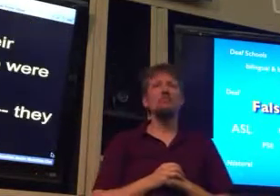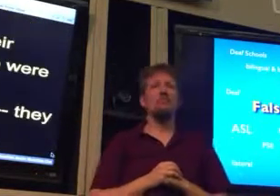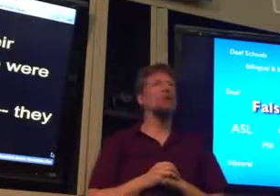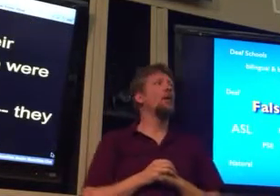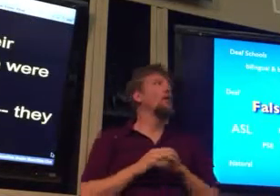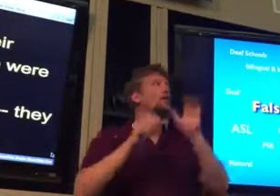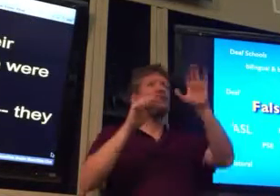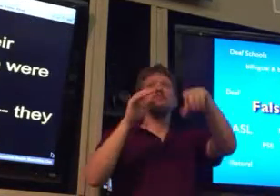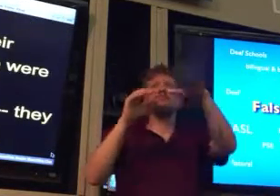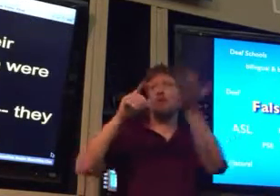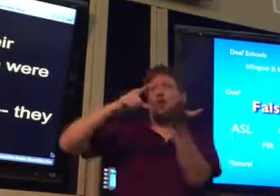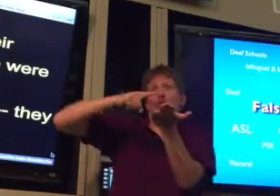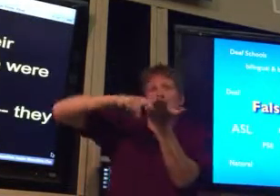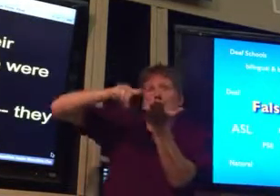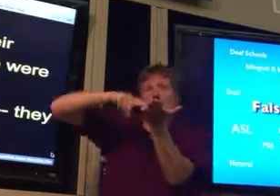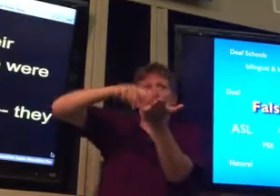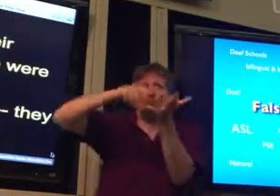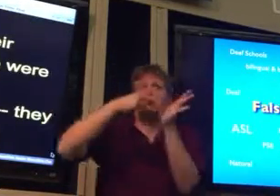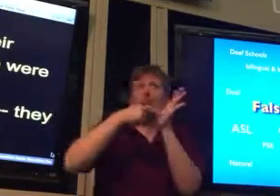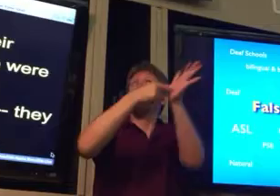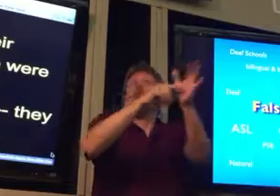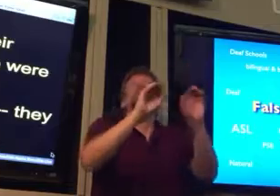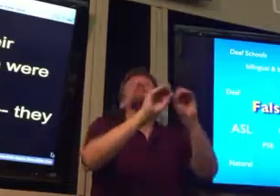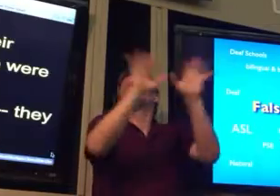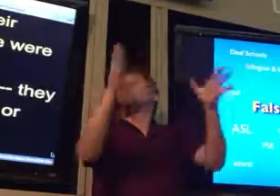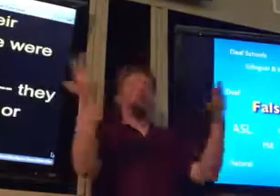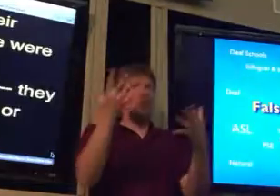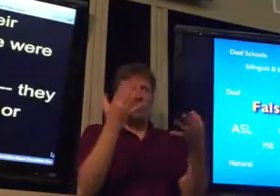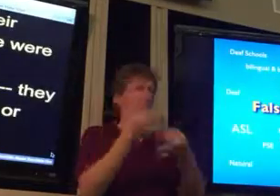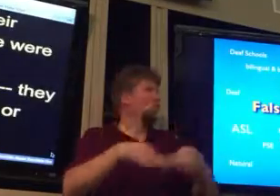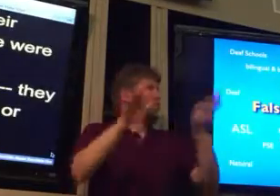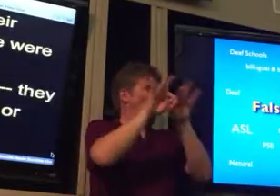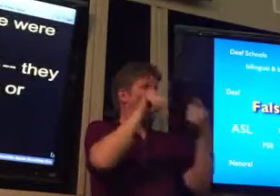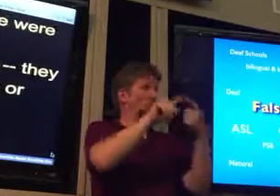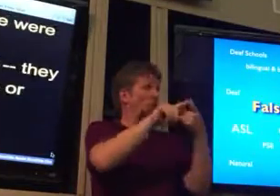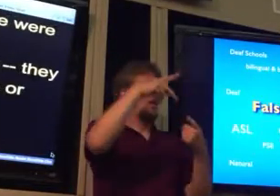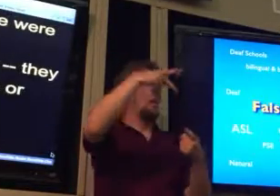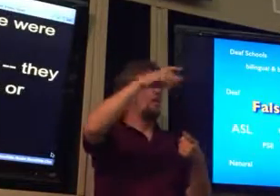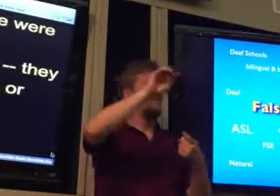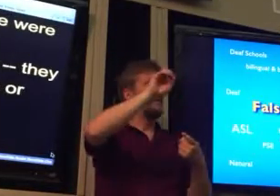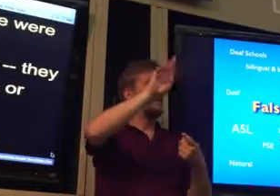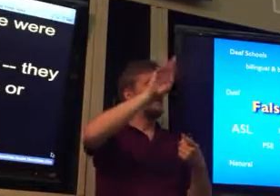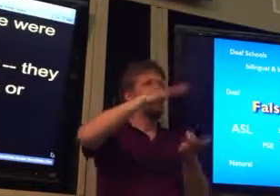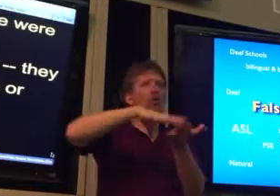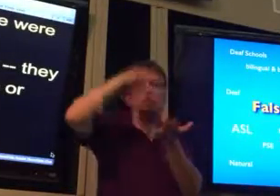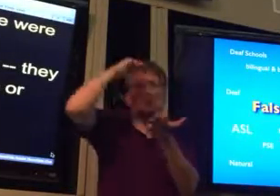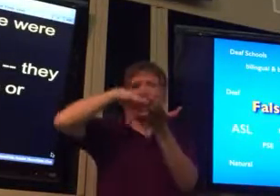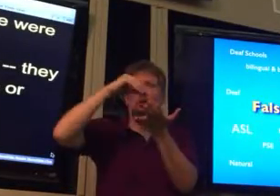within a predominantly hearing environment. Research shows quite evidently